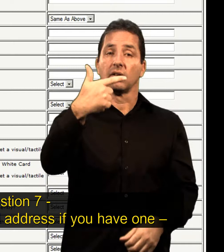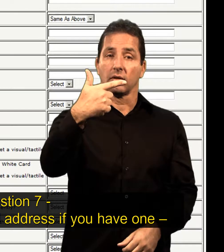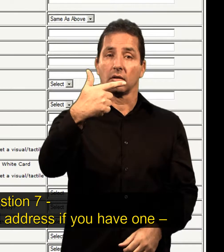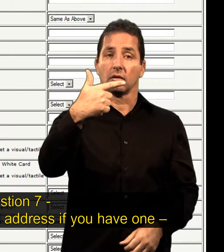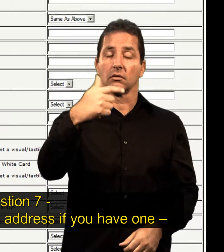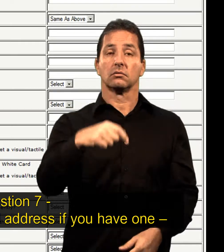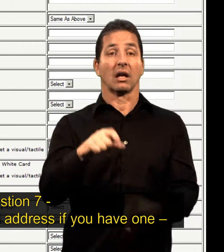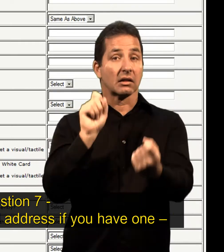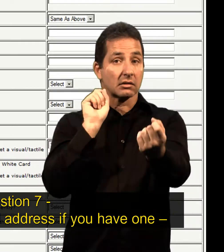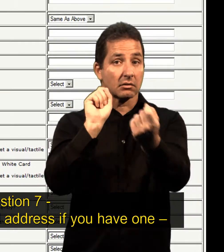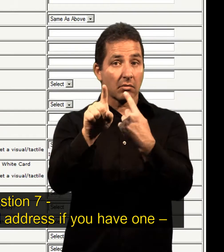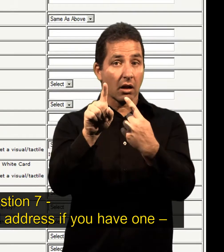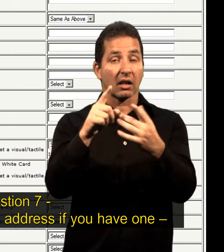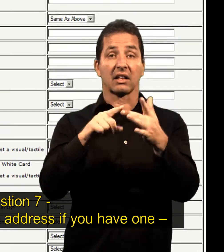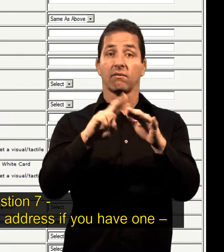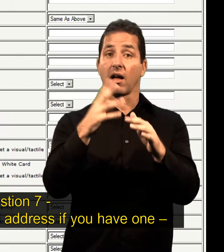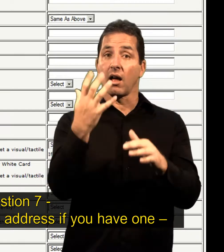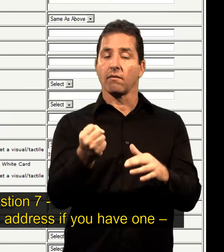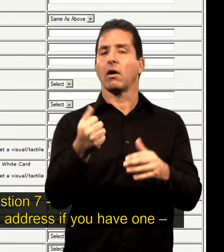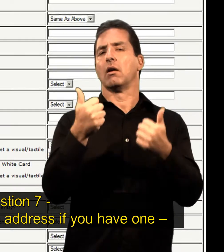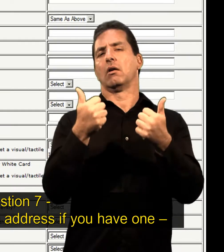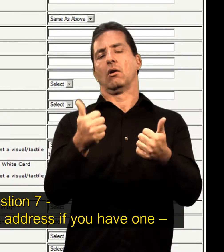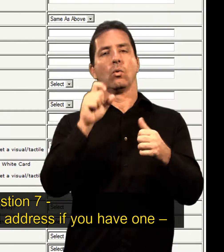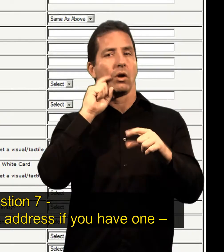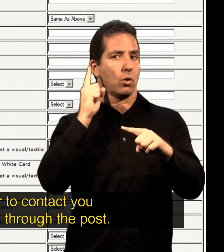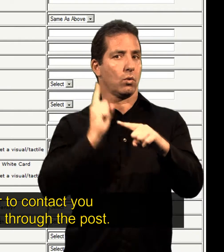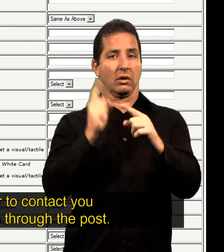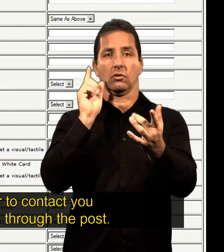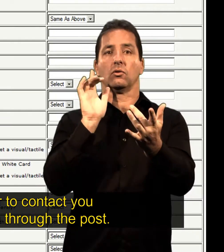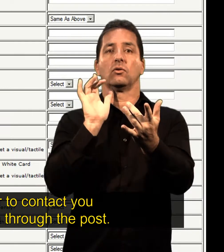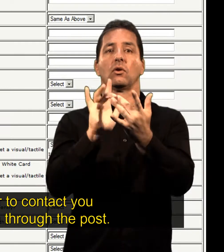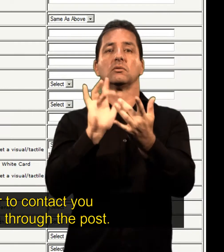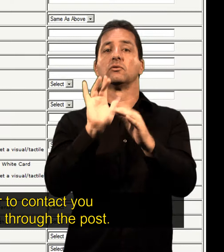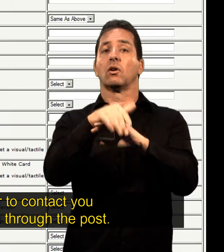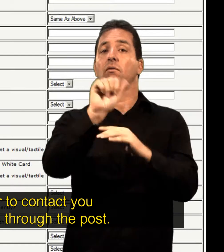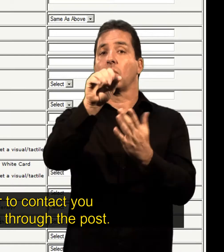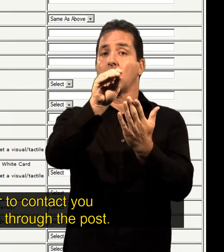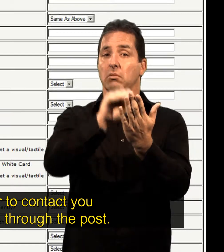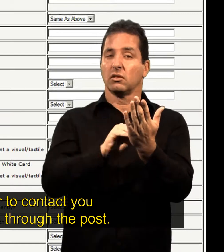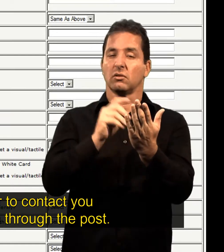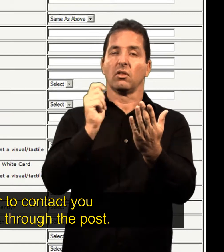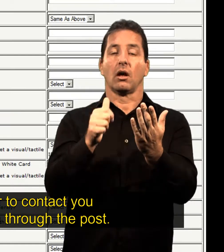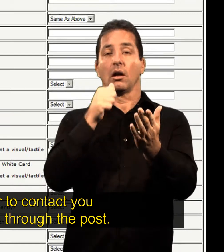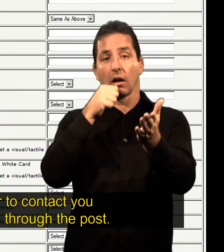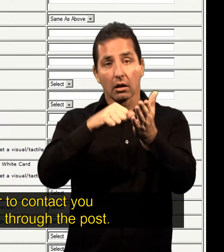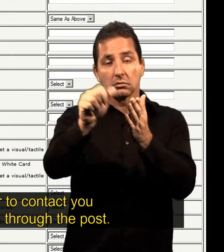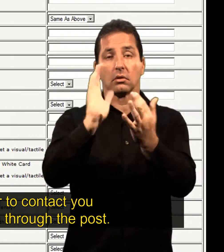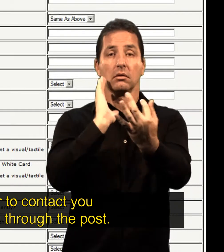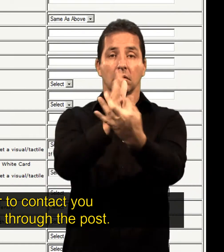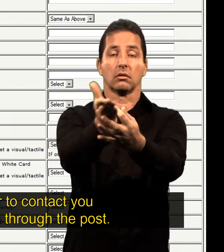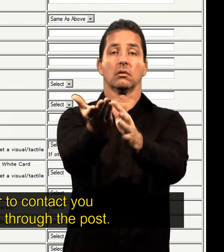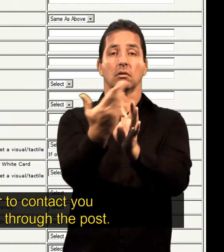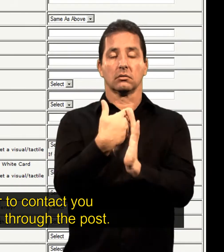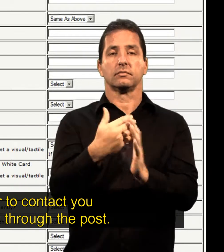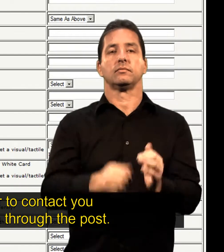Question 7. Please note your email address if you have one. It is quicker to contact you via email than through